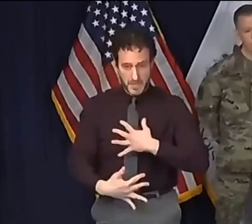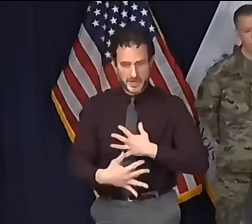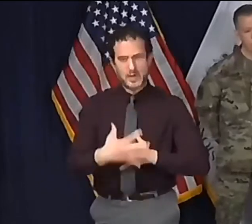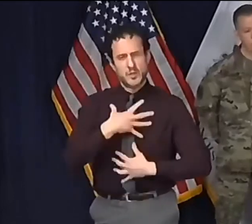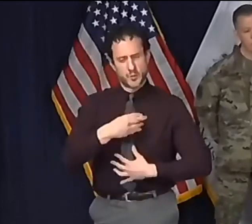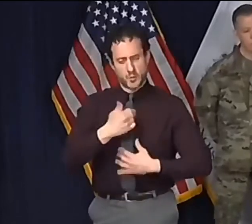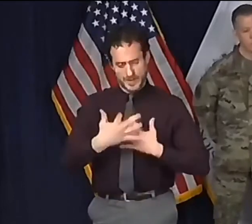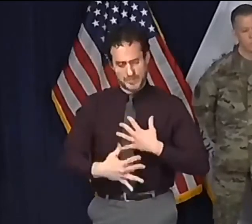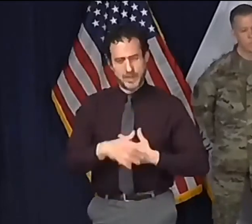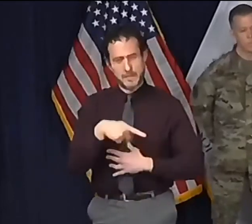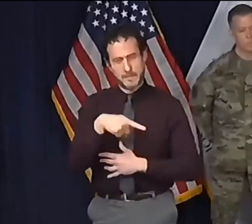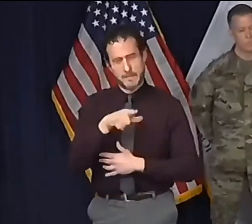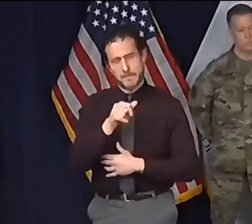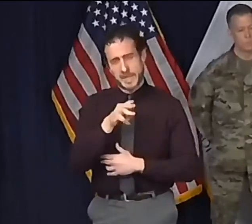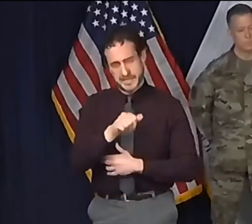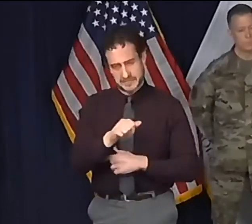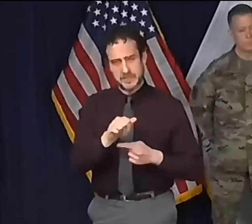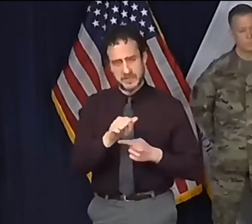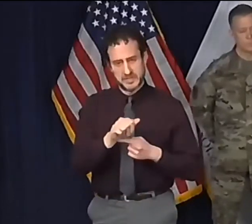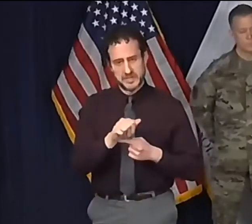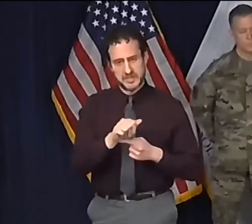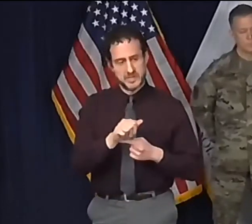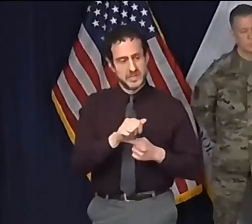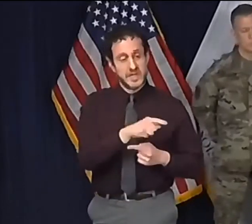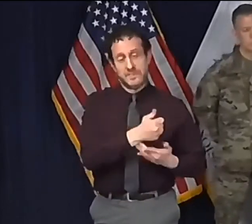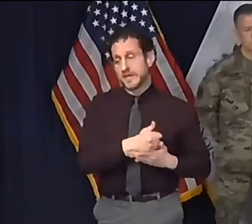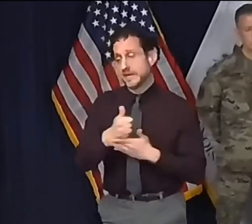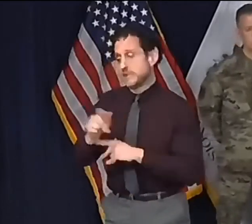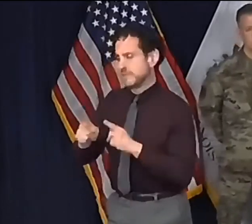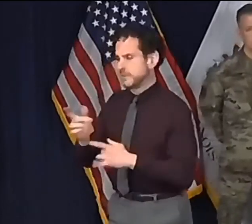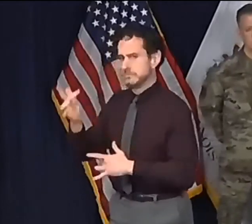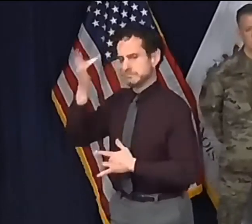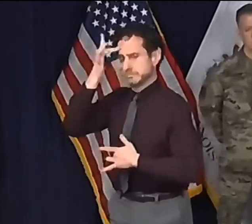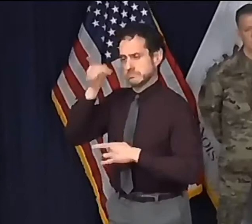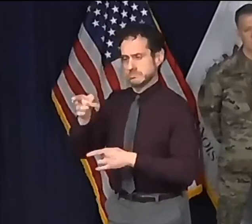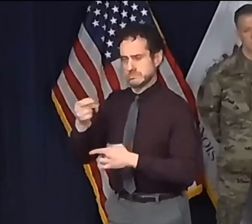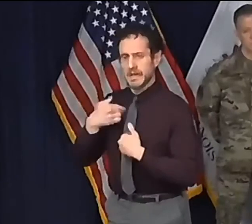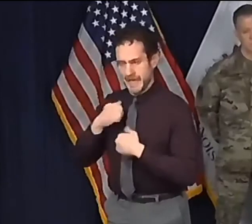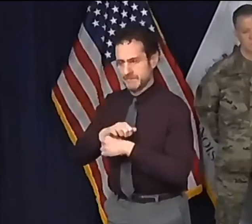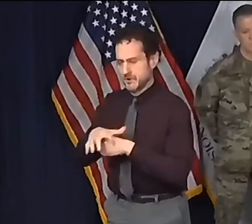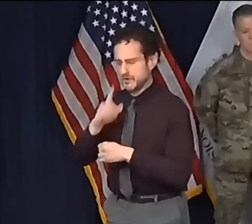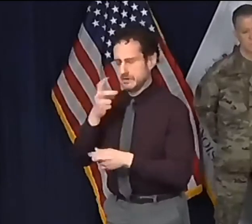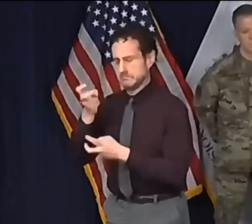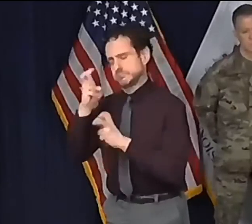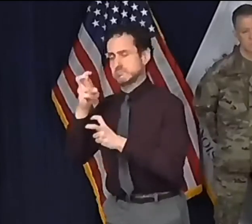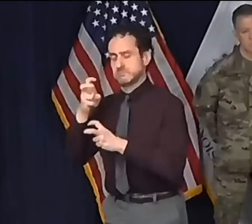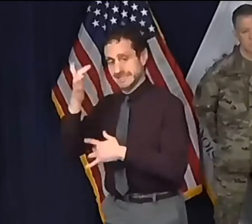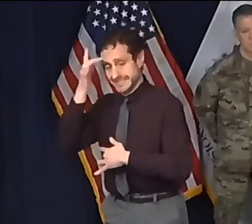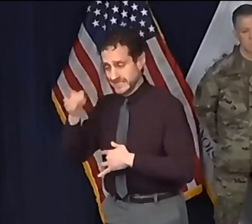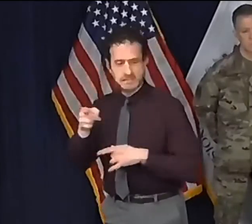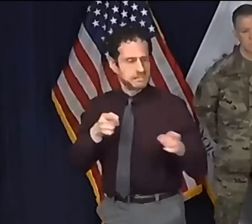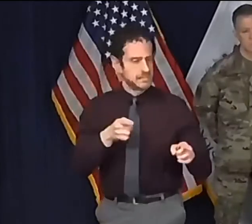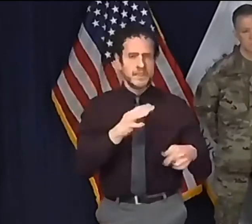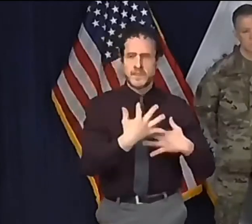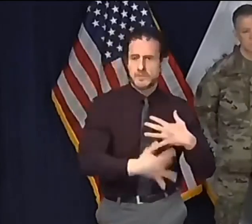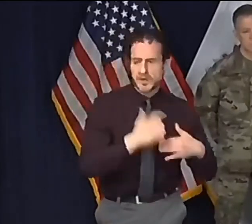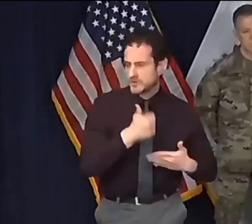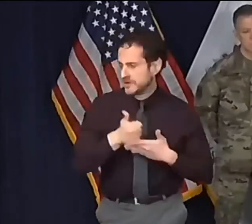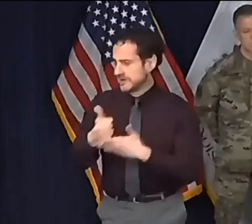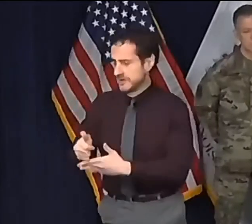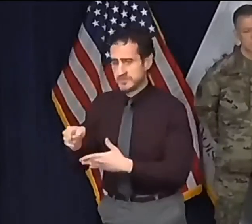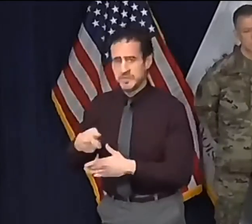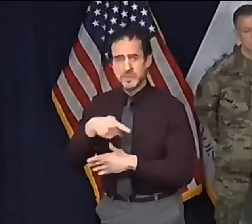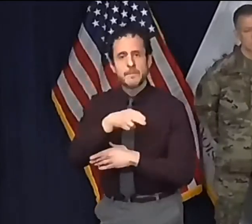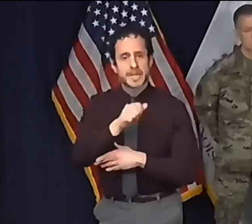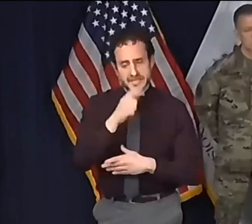possible treatment for those who are seriously ill from COVID-19. While we are bringing antibody testing to